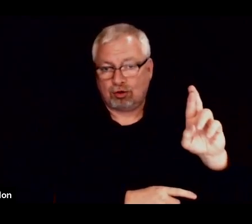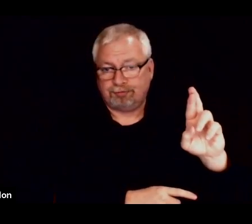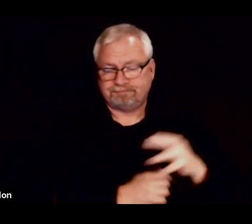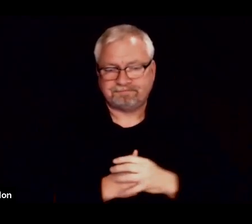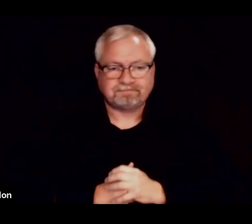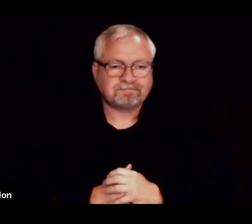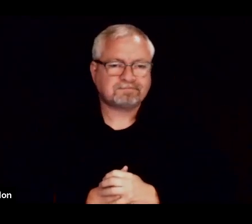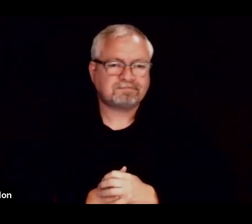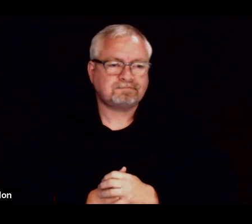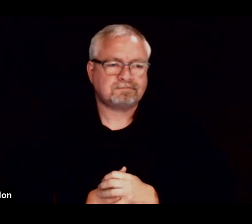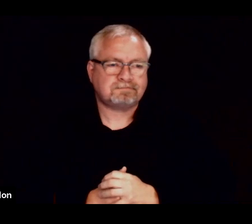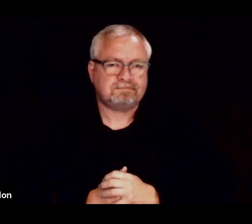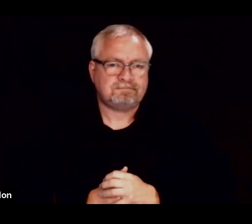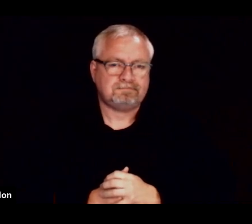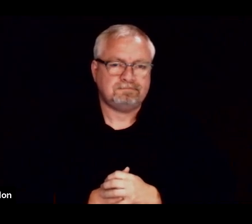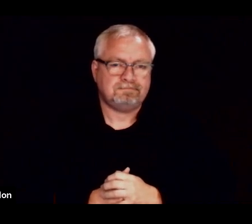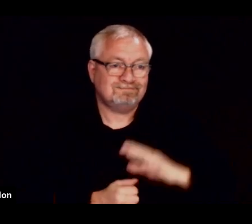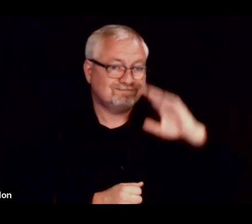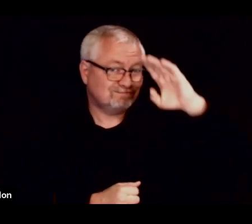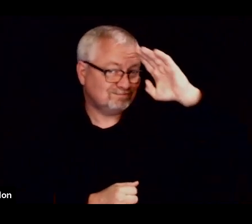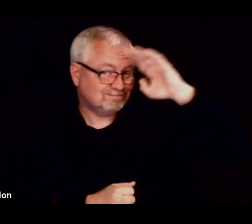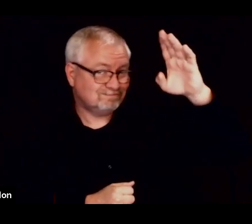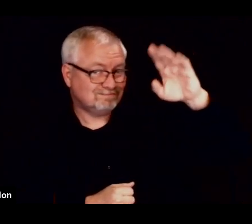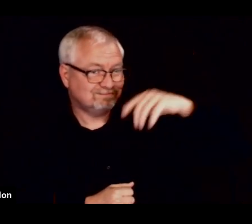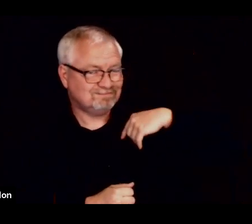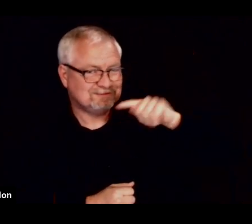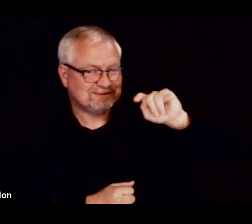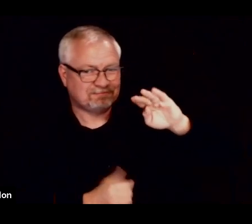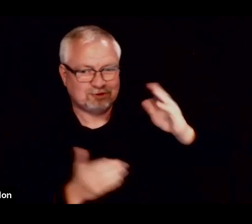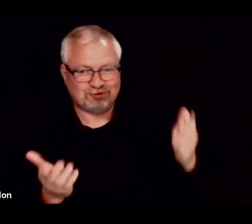Hi, it's Tim Nelson. I'm wondering,